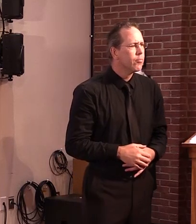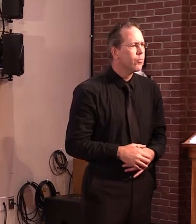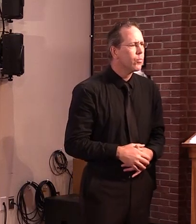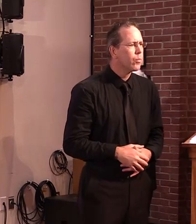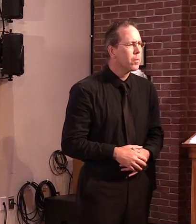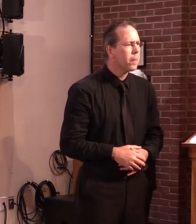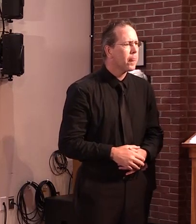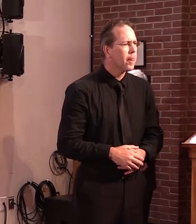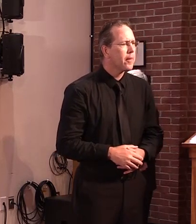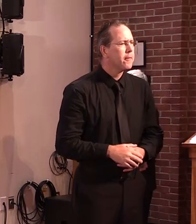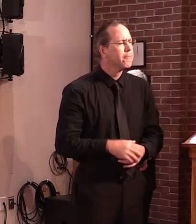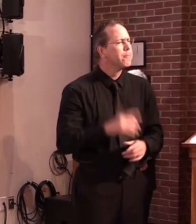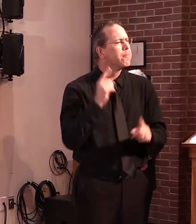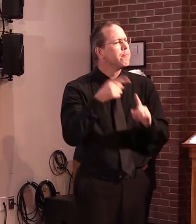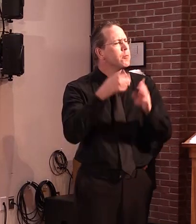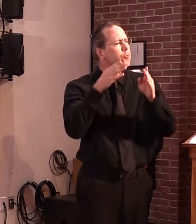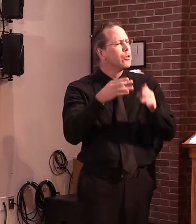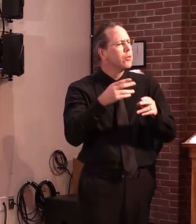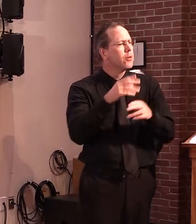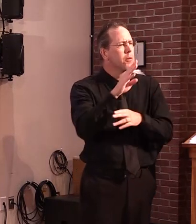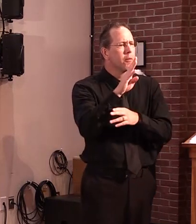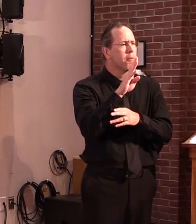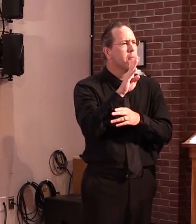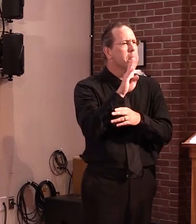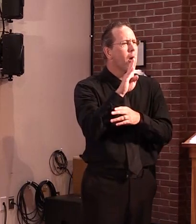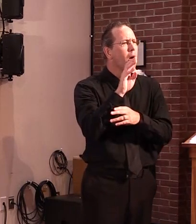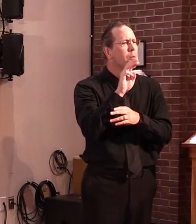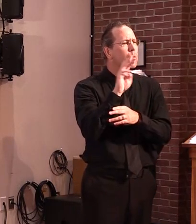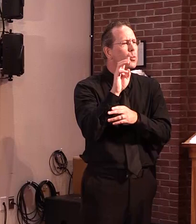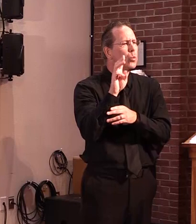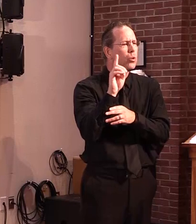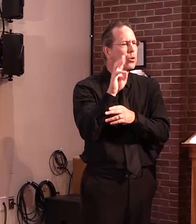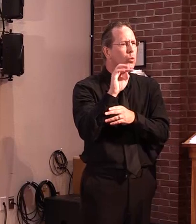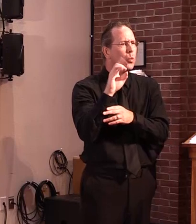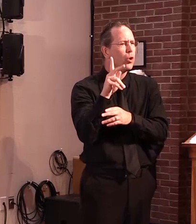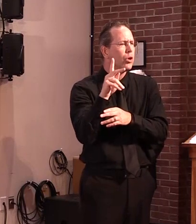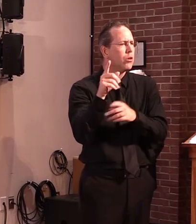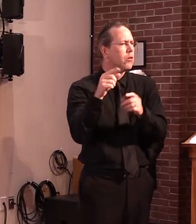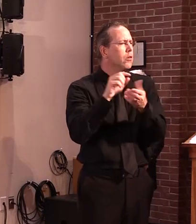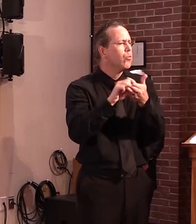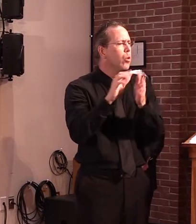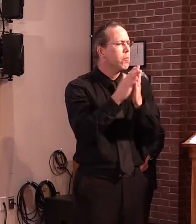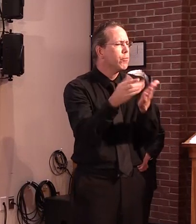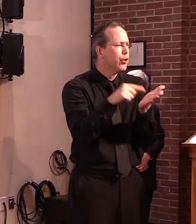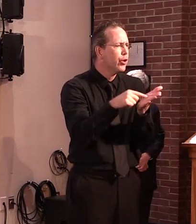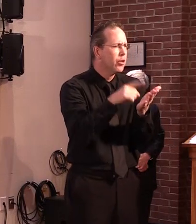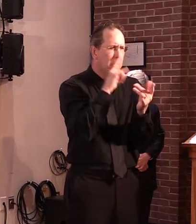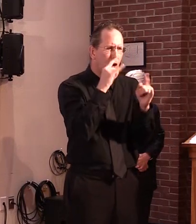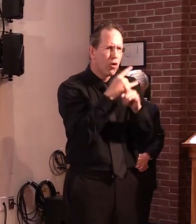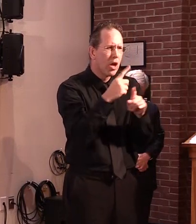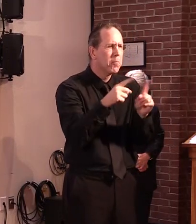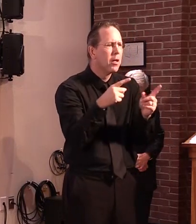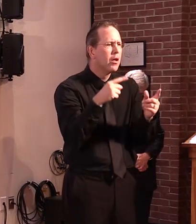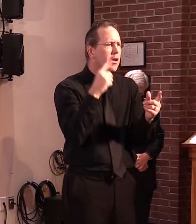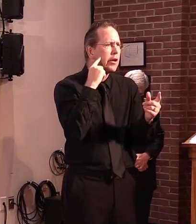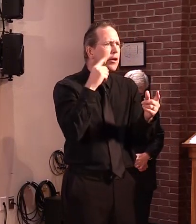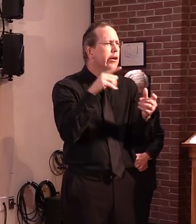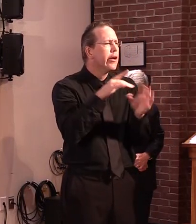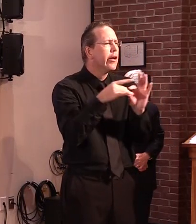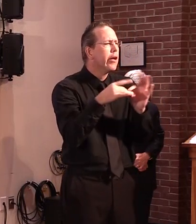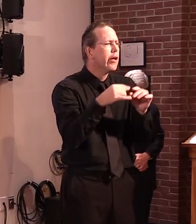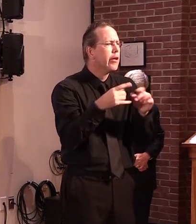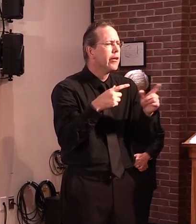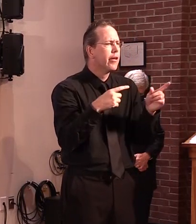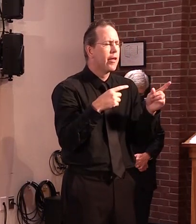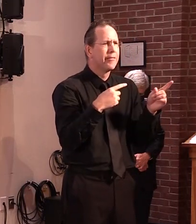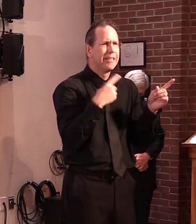March about what he had learned about the president's thinking about the severity of the pandemic, or if the president had sounded the